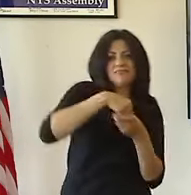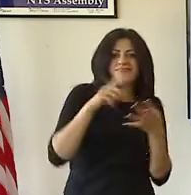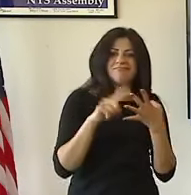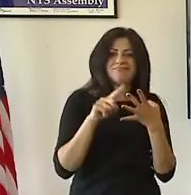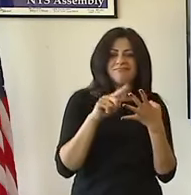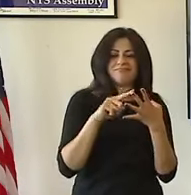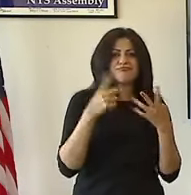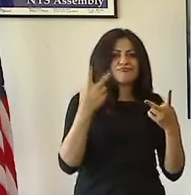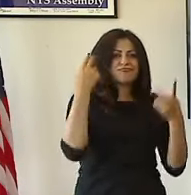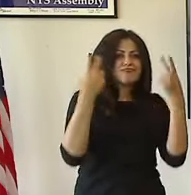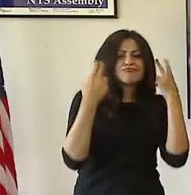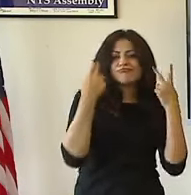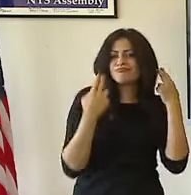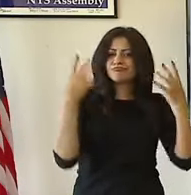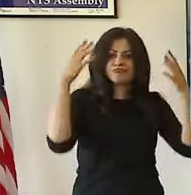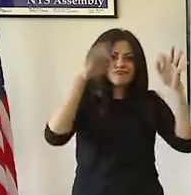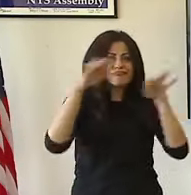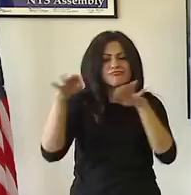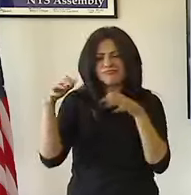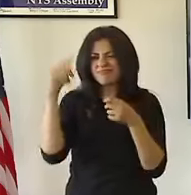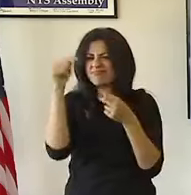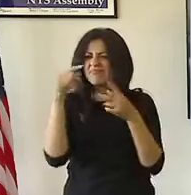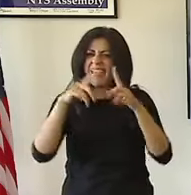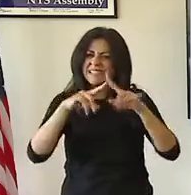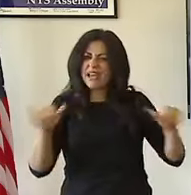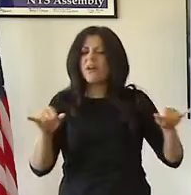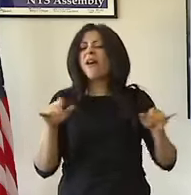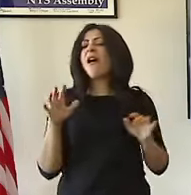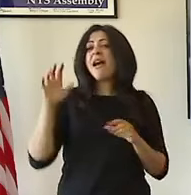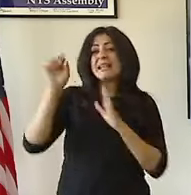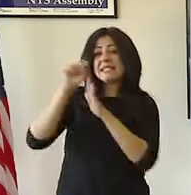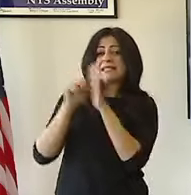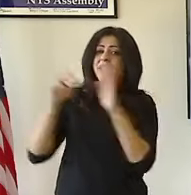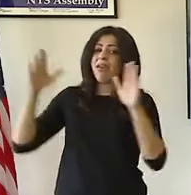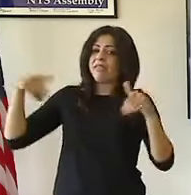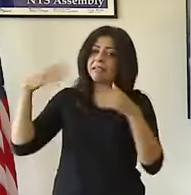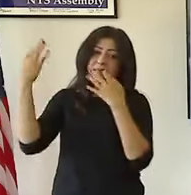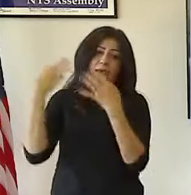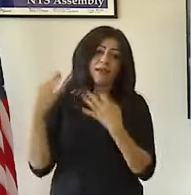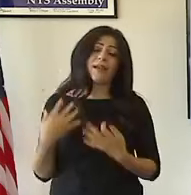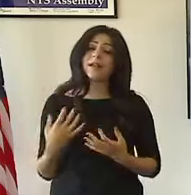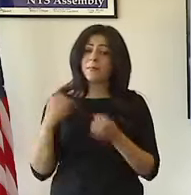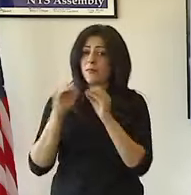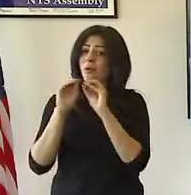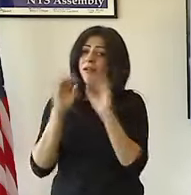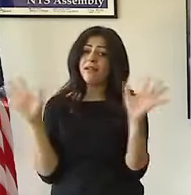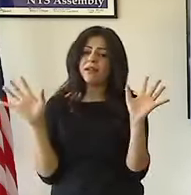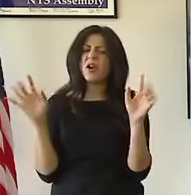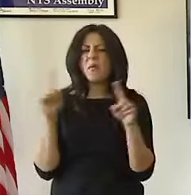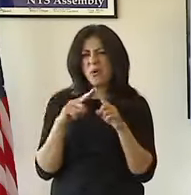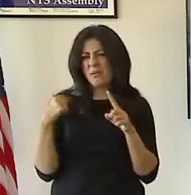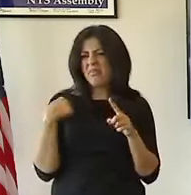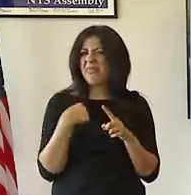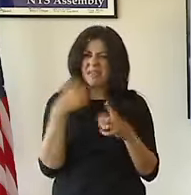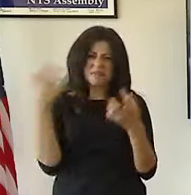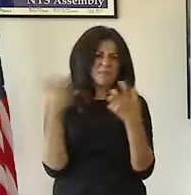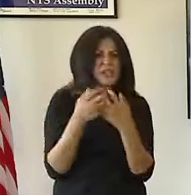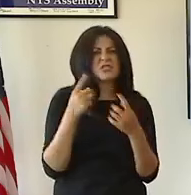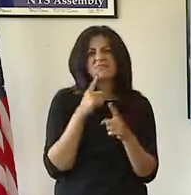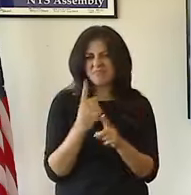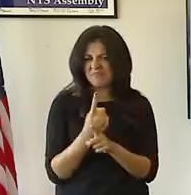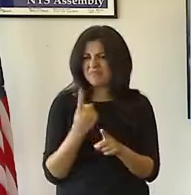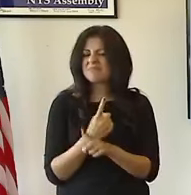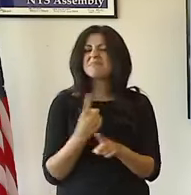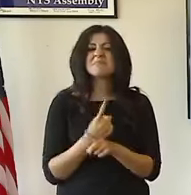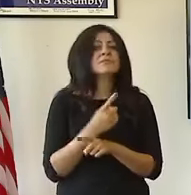2, hairdressers, etc. The state has not said yet, but we believe that would be appropriate. Have